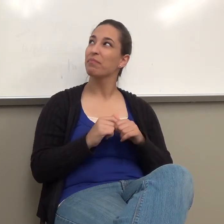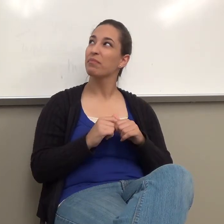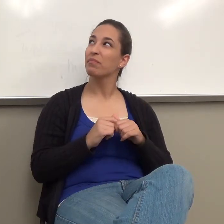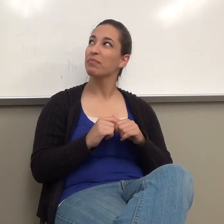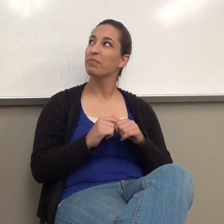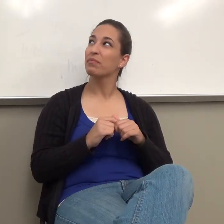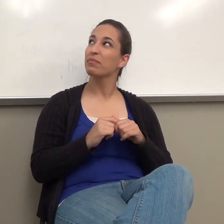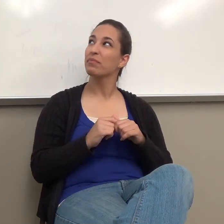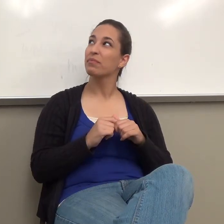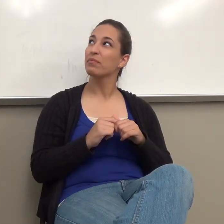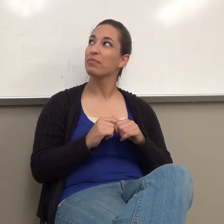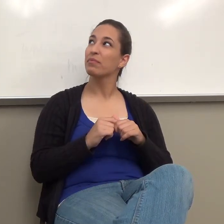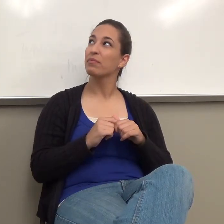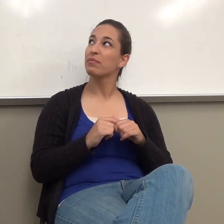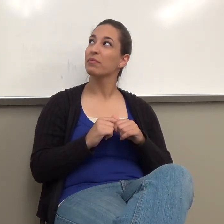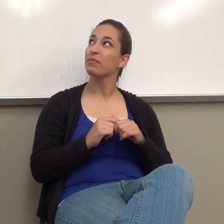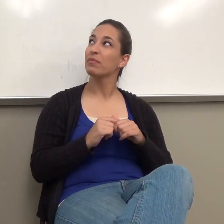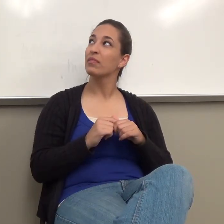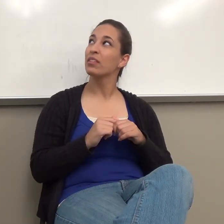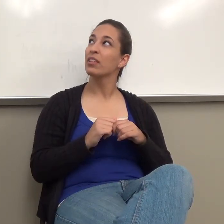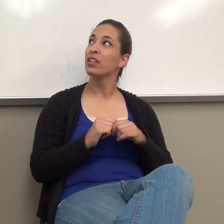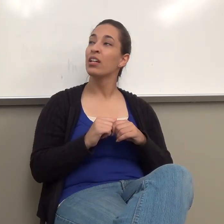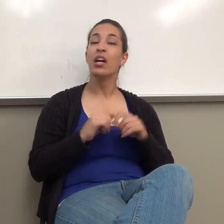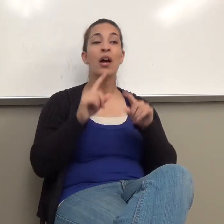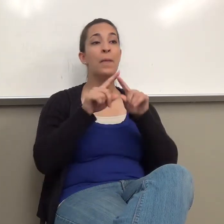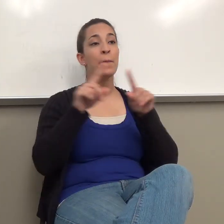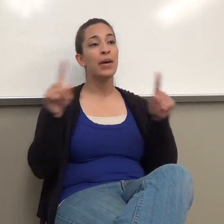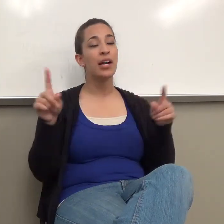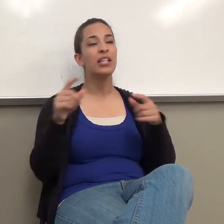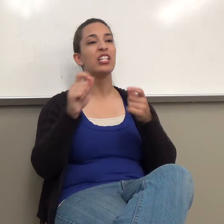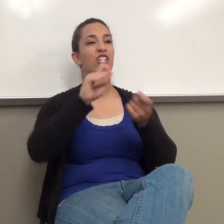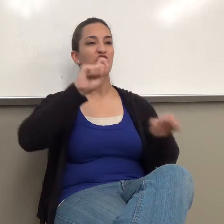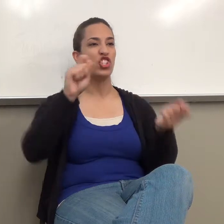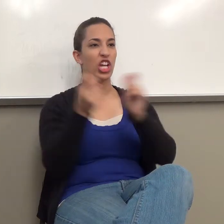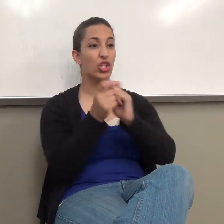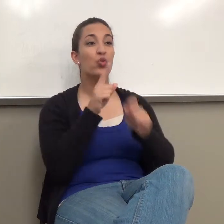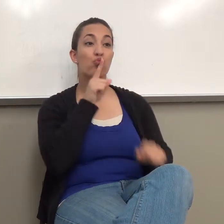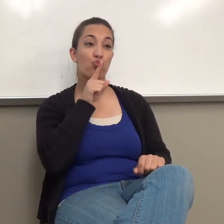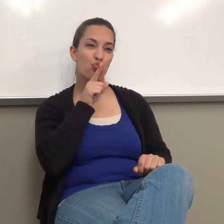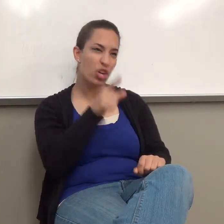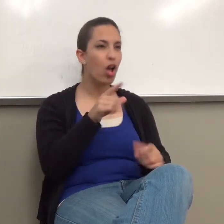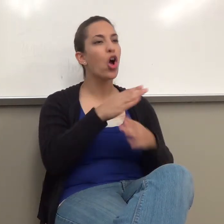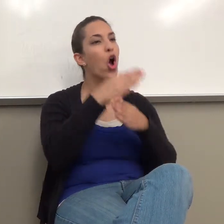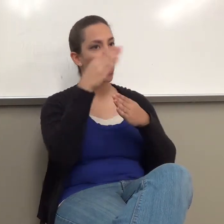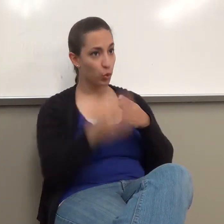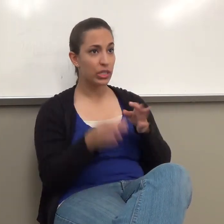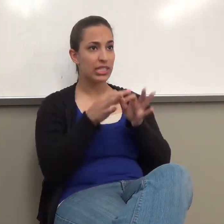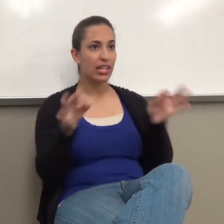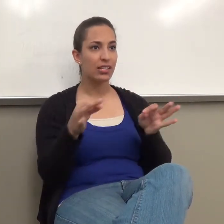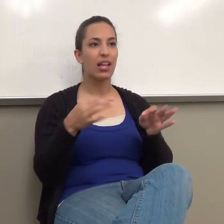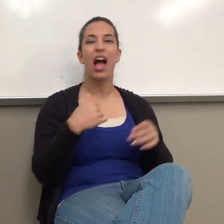to make this into a real concluding sentence, I would have done that. Does that make